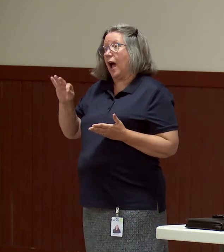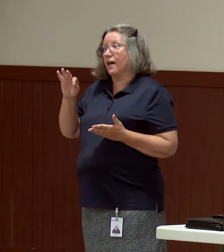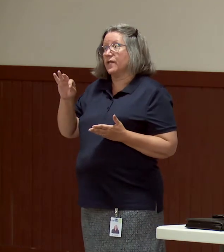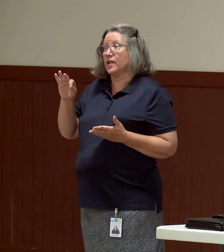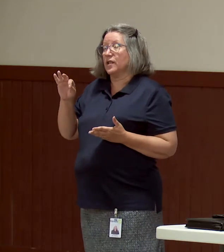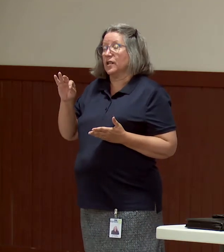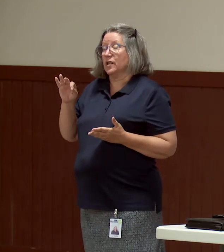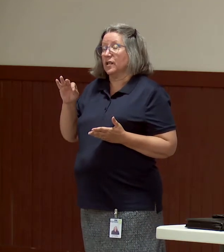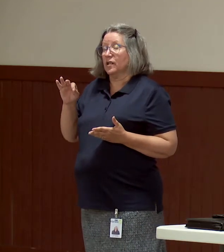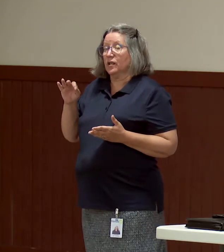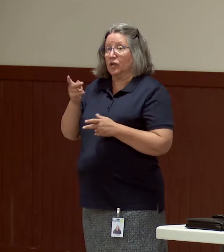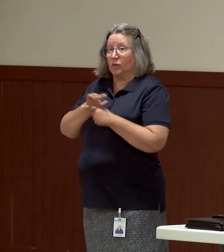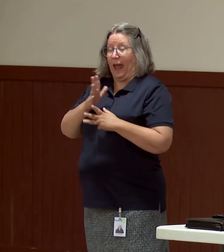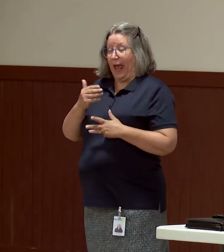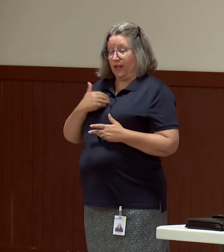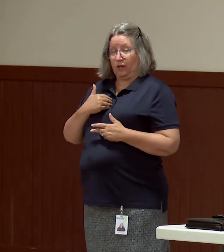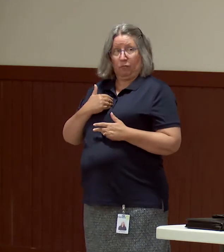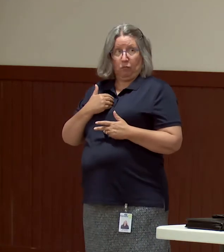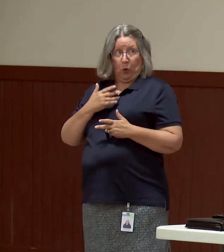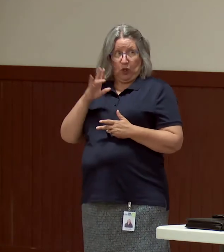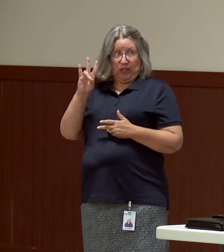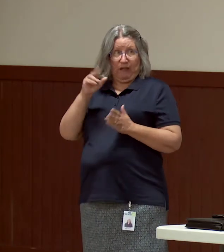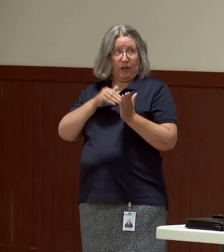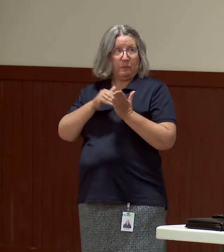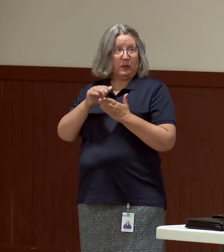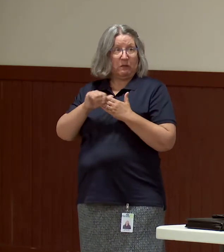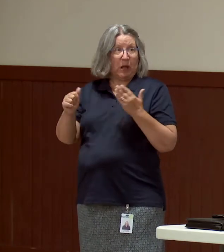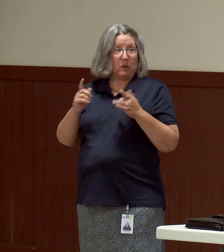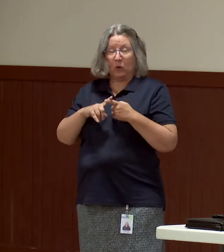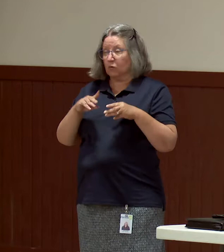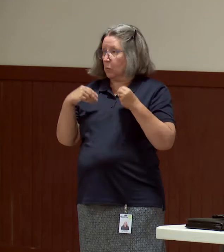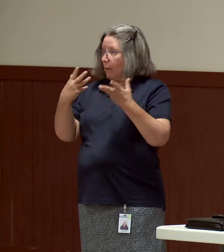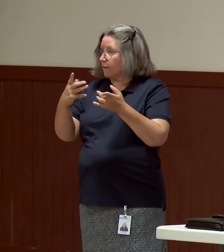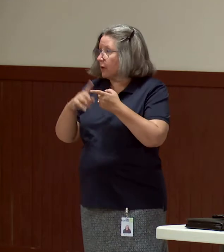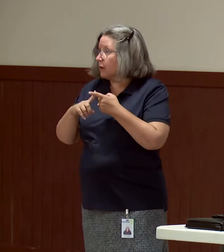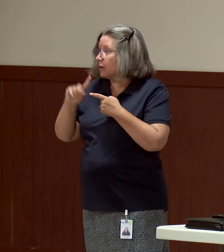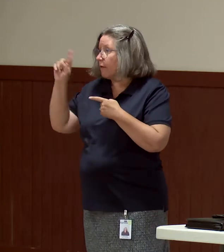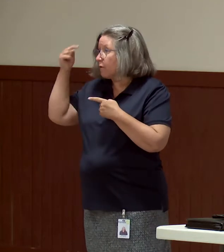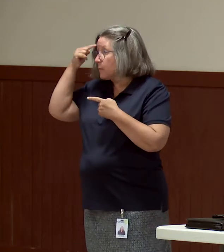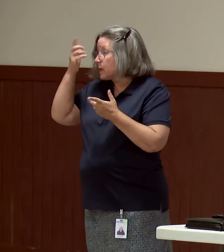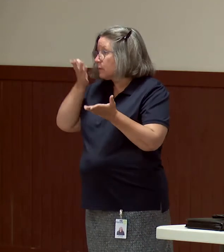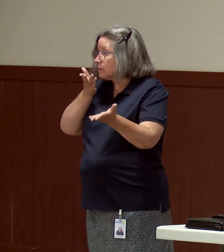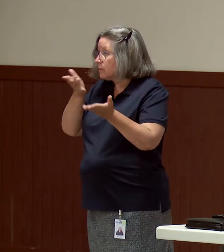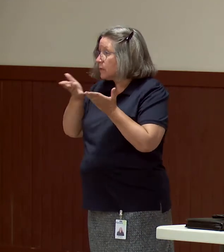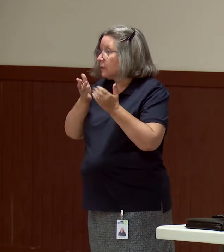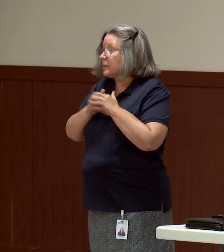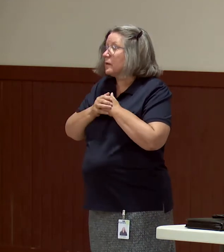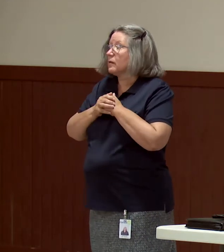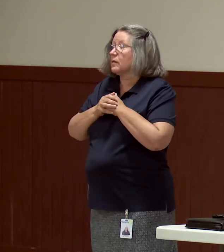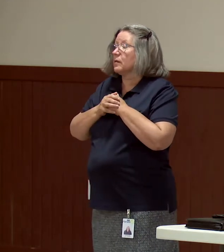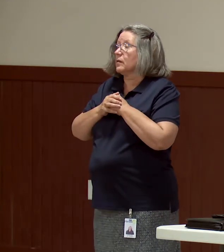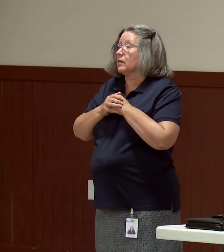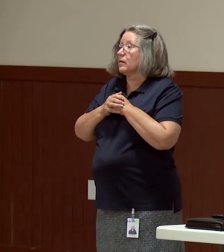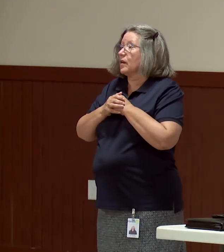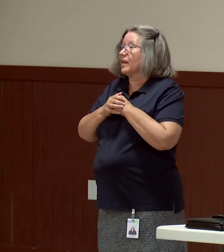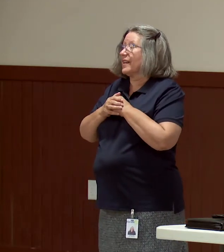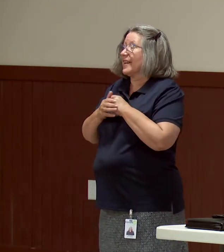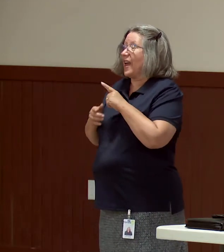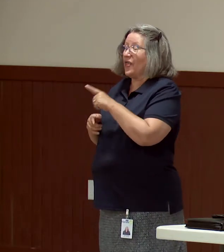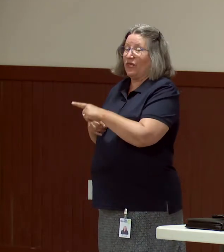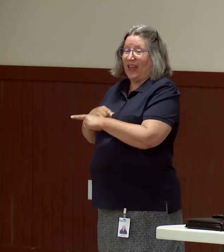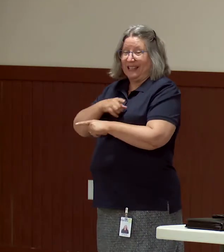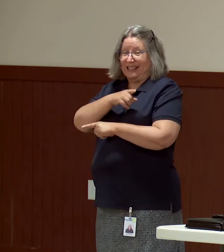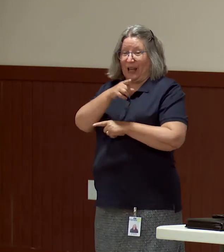that $7.1 million to use it to provide government services that aren't subject to the other ARPA